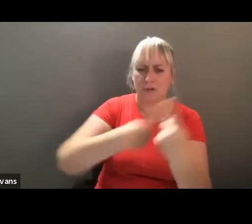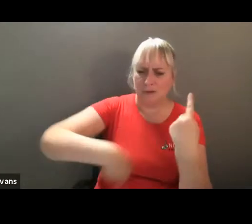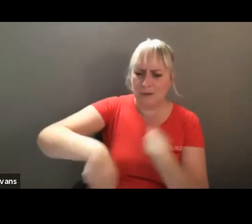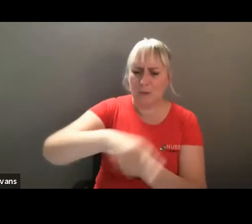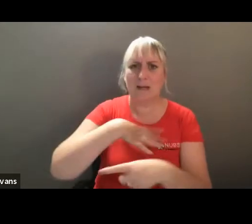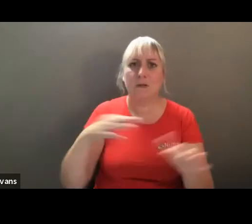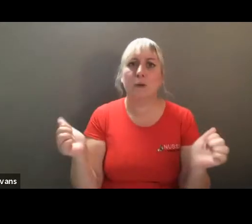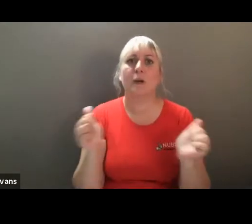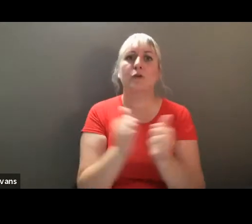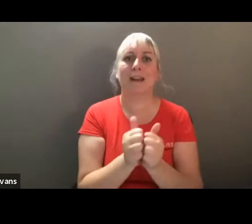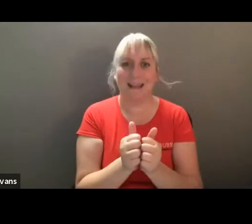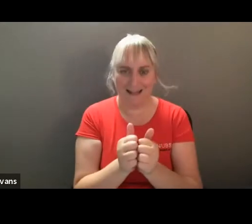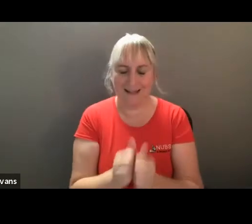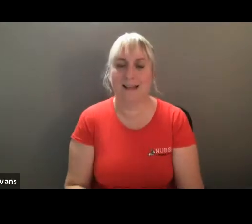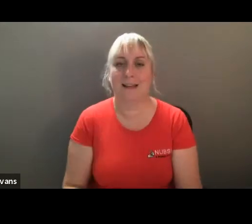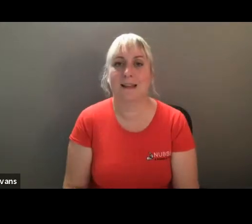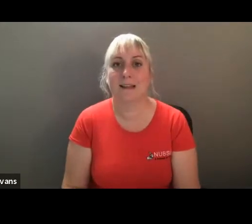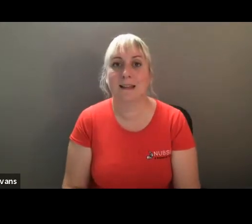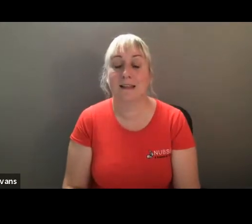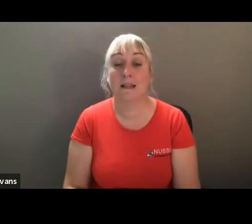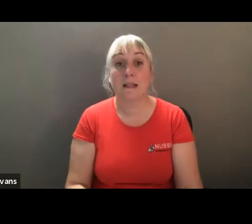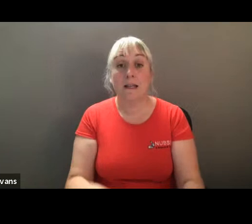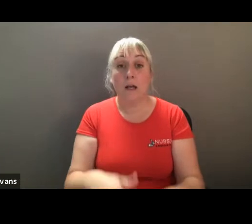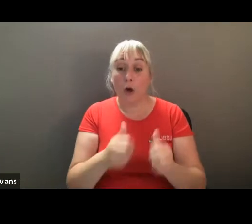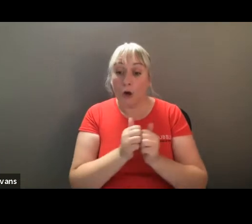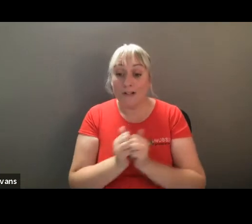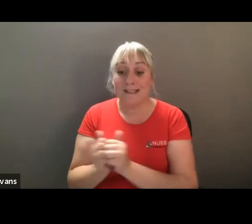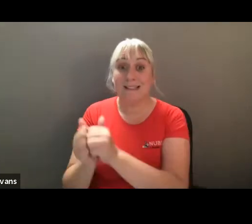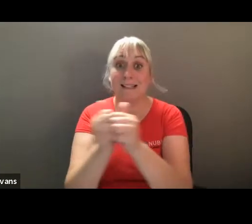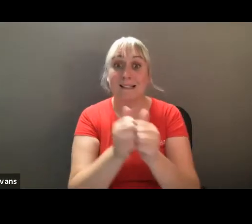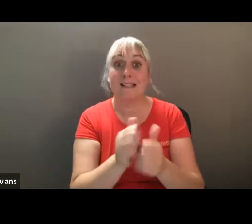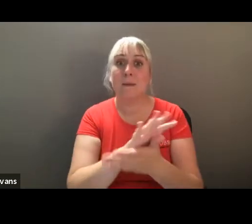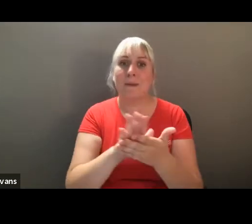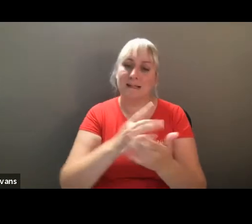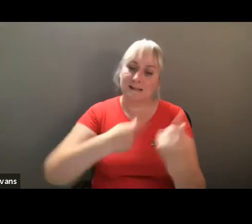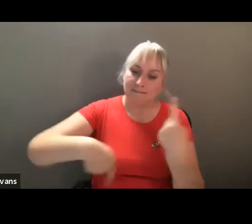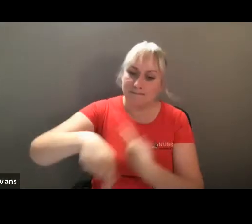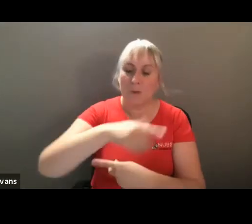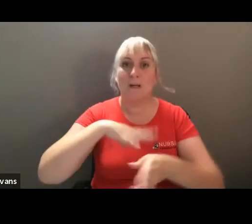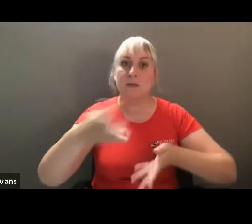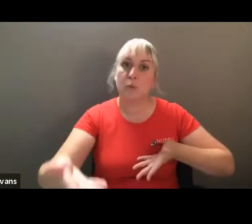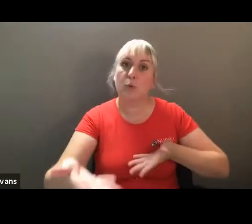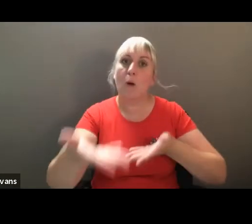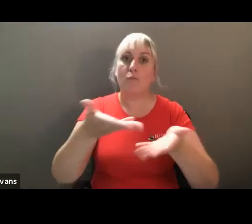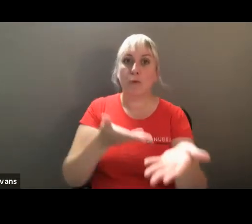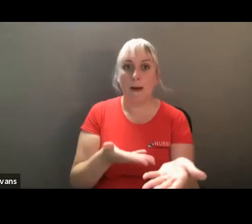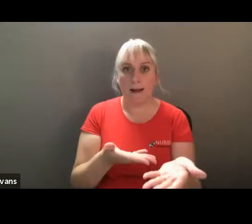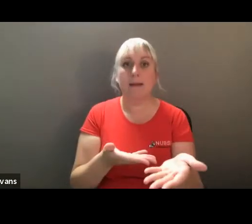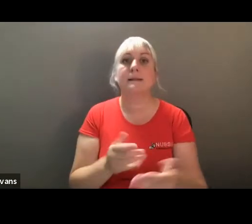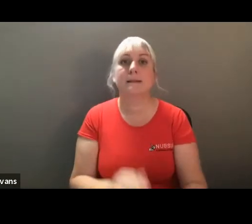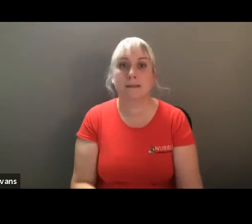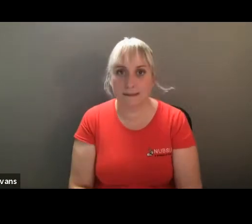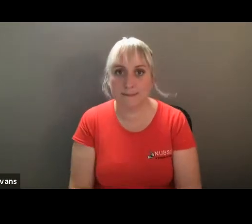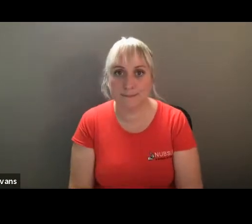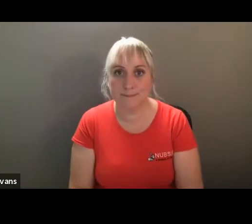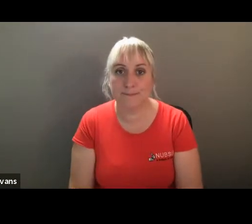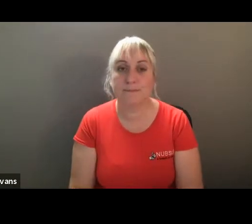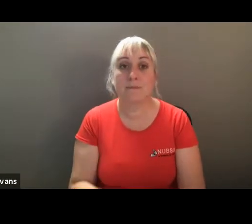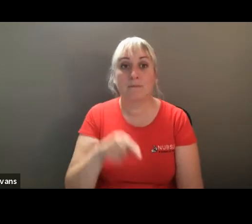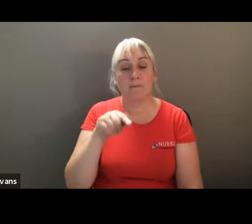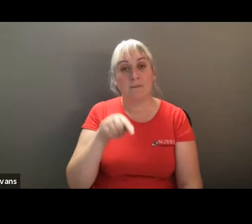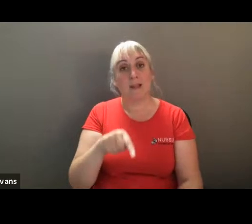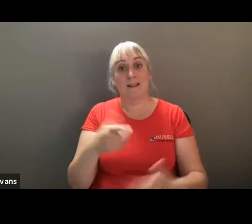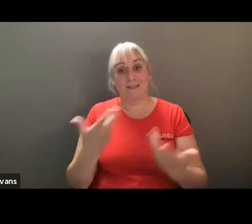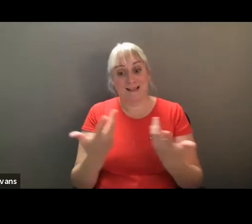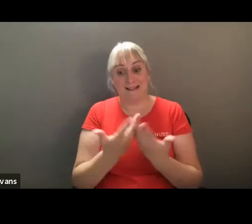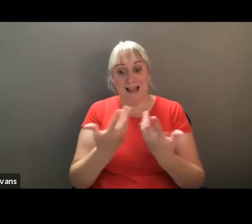Building consensus requires compromise. So this is how we've worked together as commissioners to reach agreements on the proposals that we're putting here